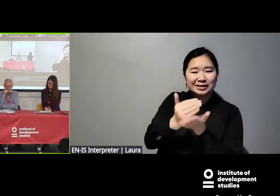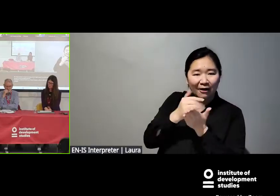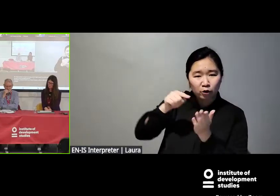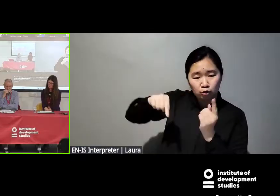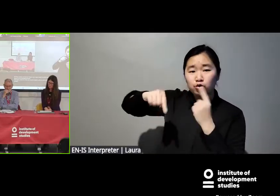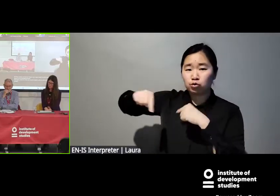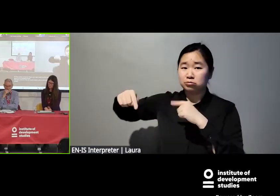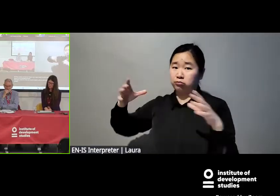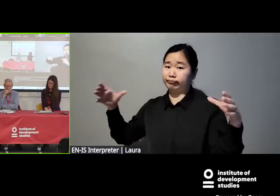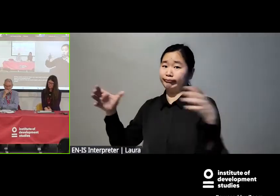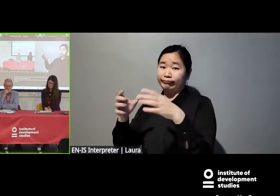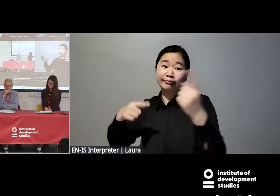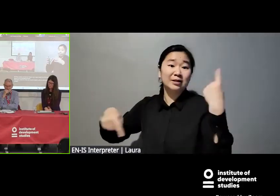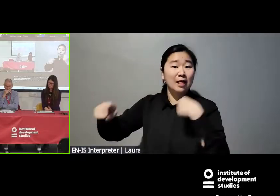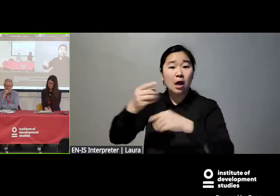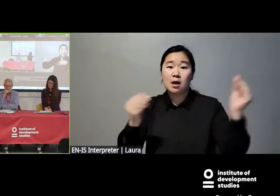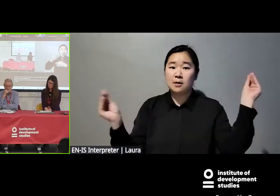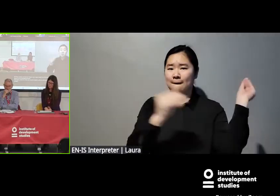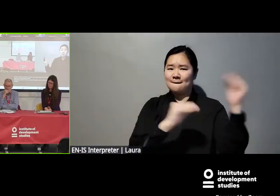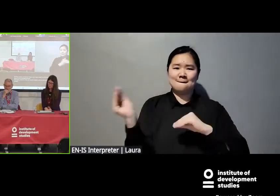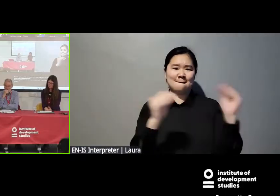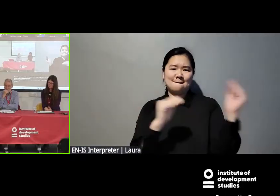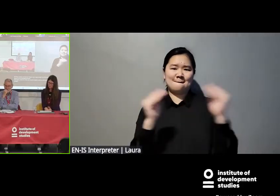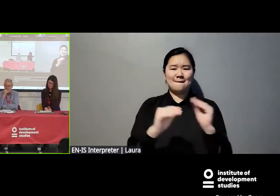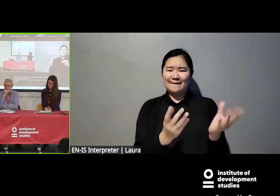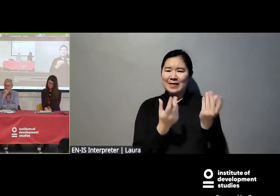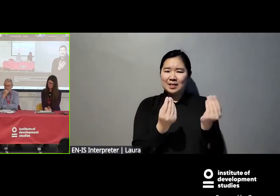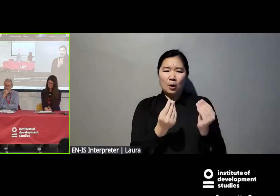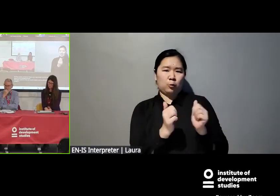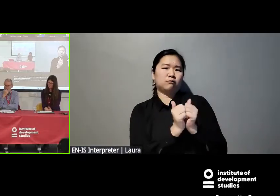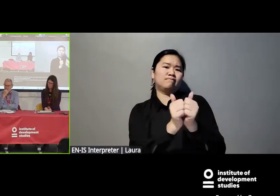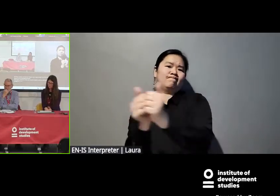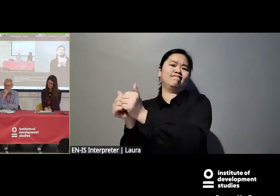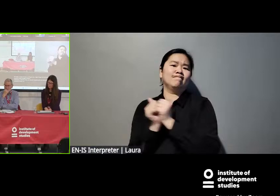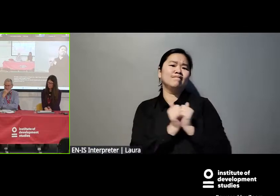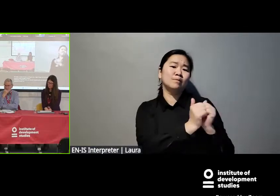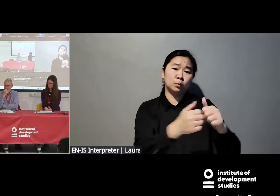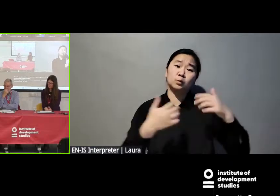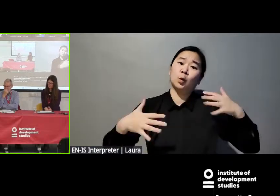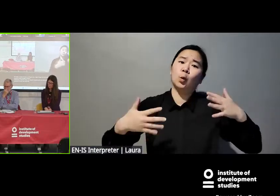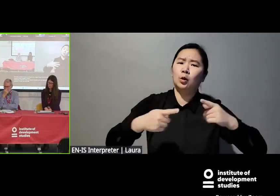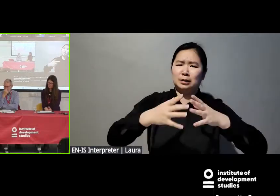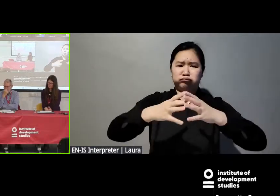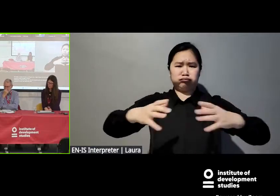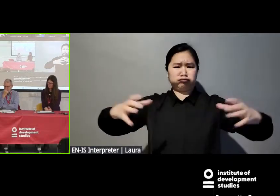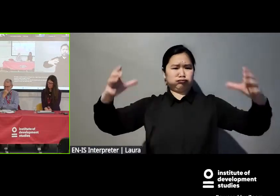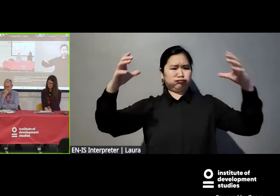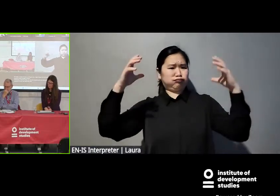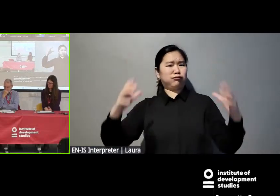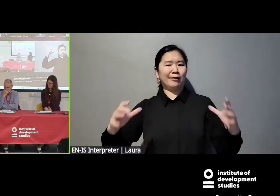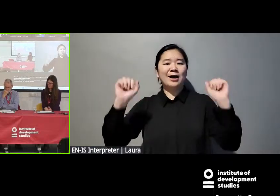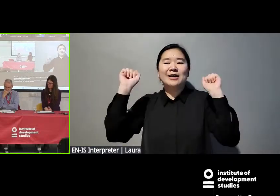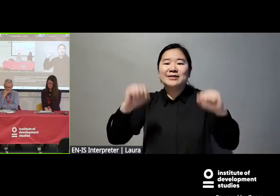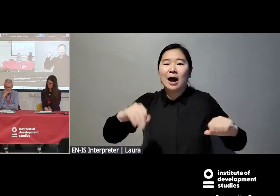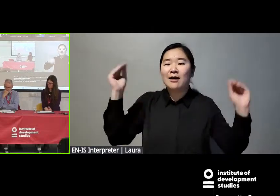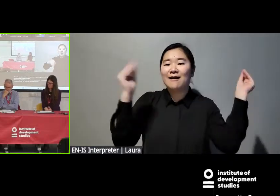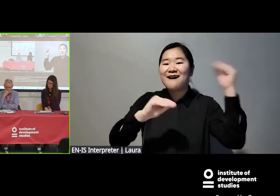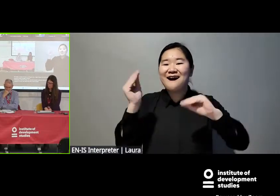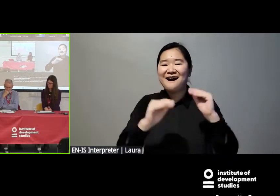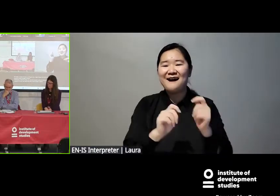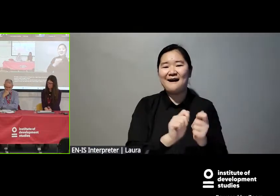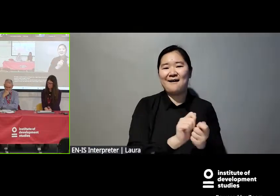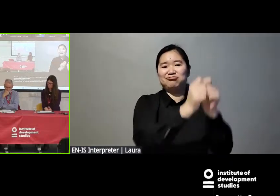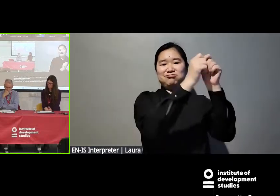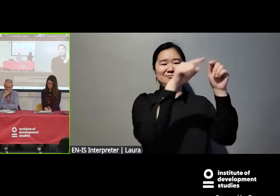issues that affect their lives. And so the paper explores some of these experiences that have been gained over